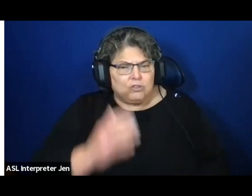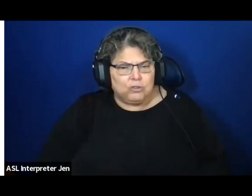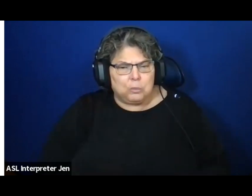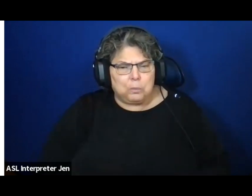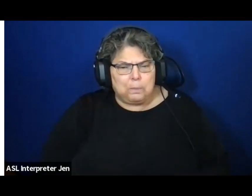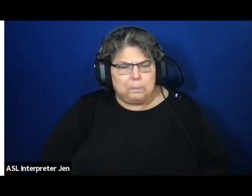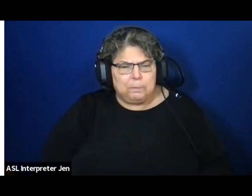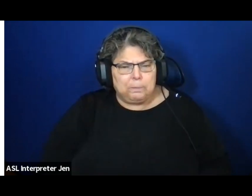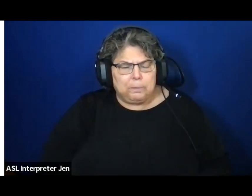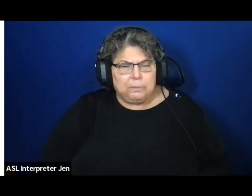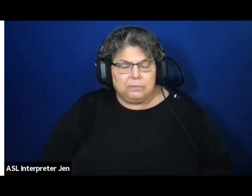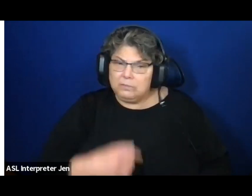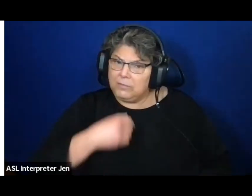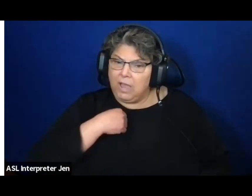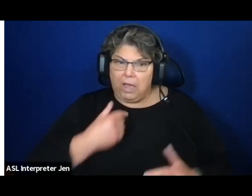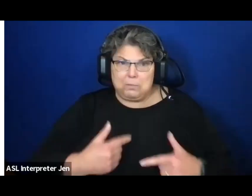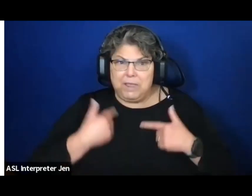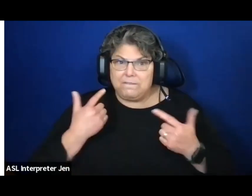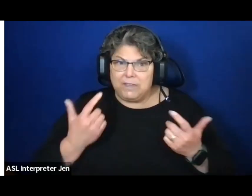I'm living.